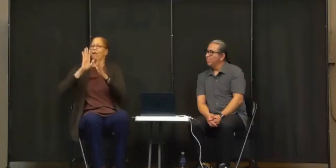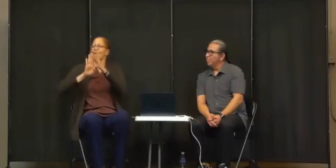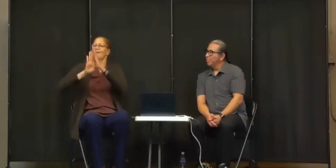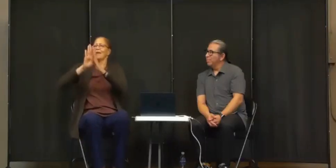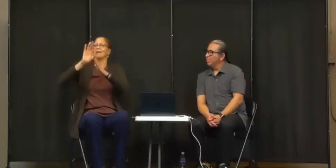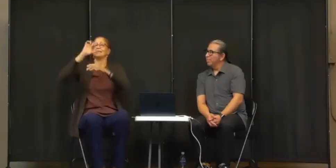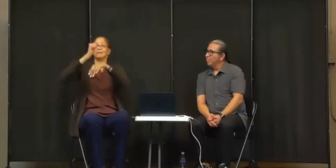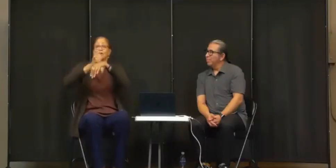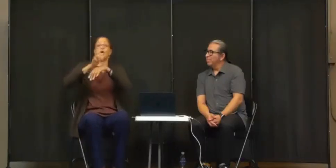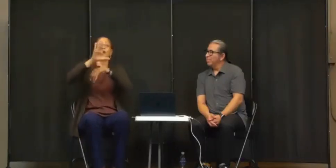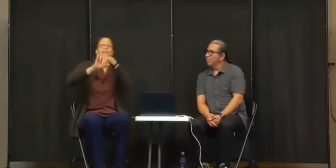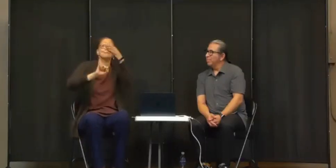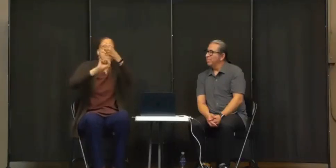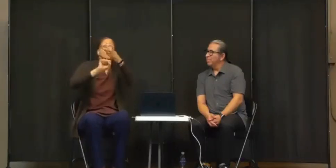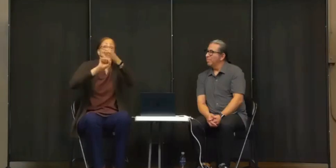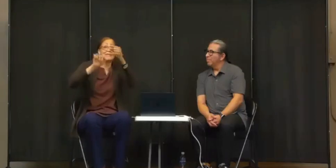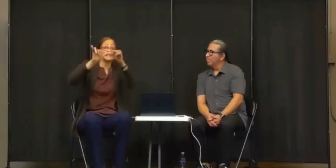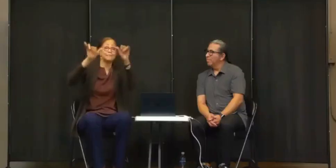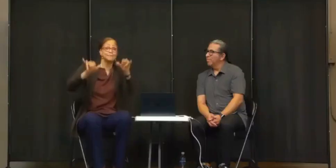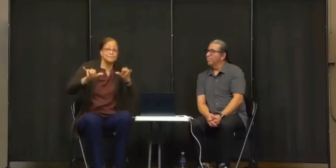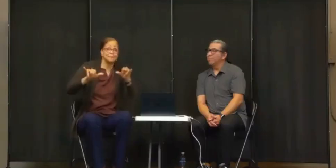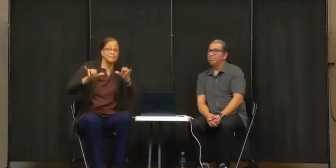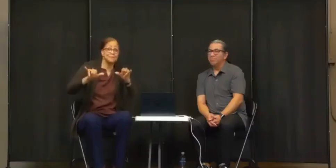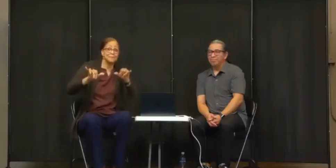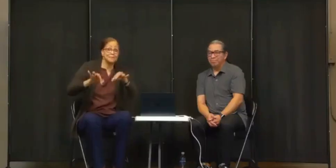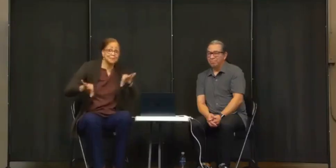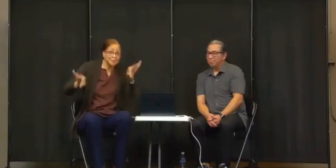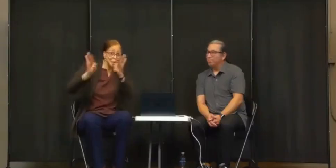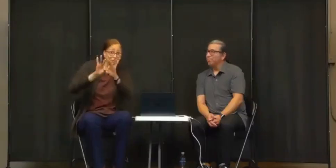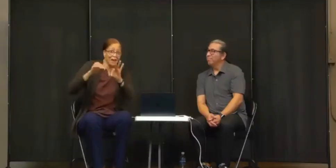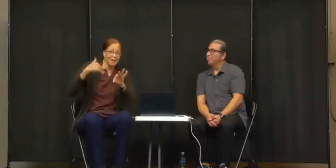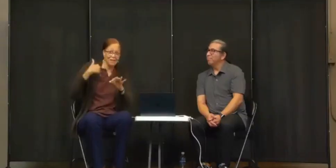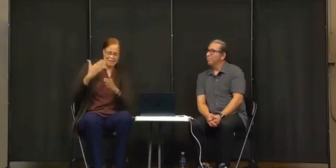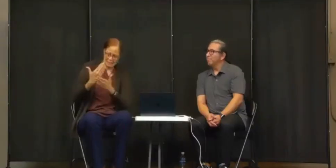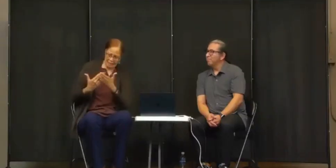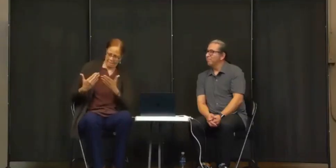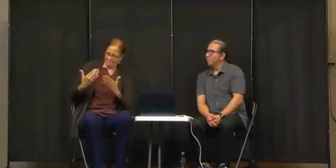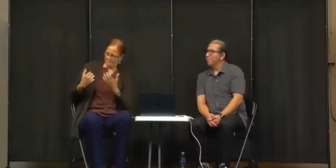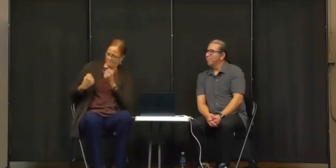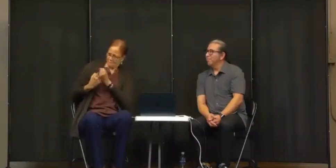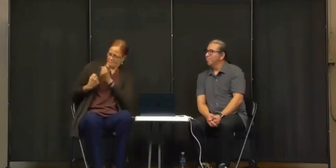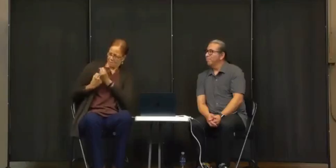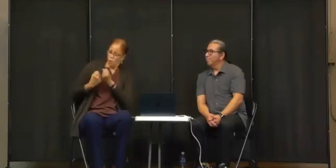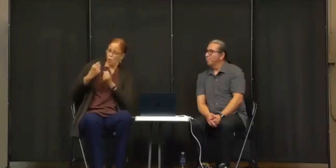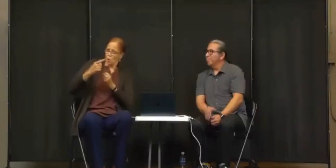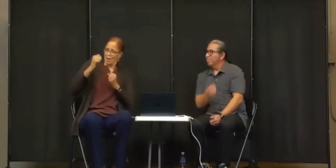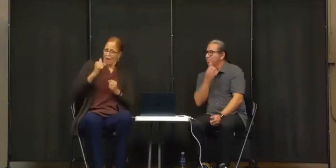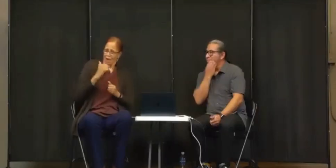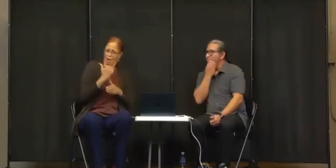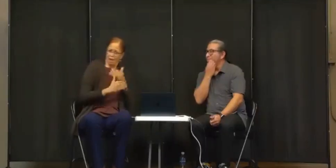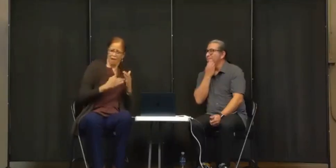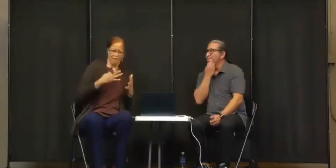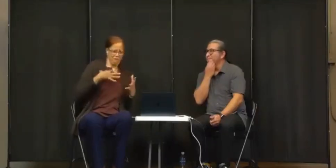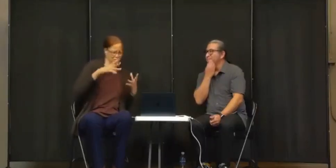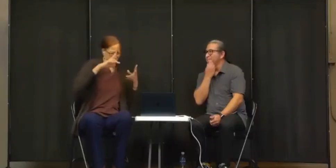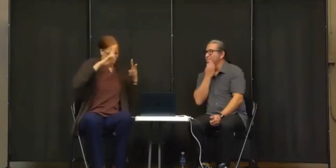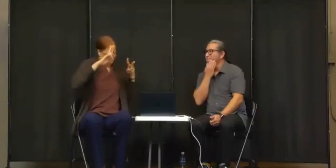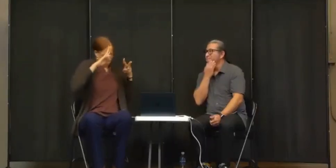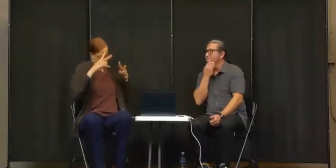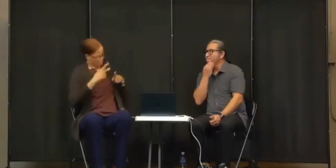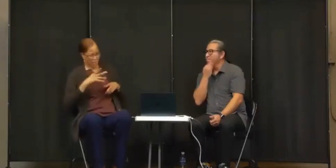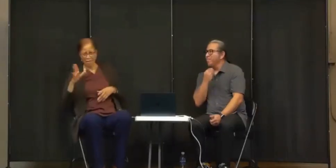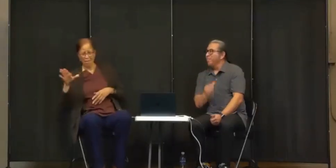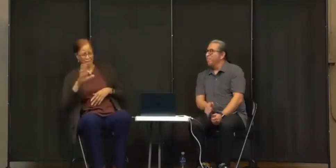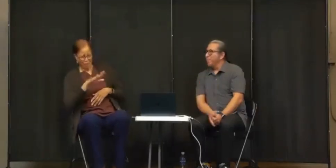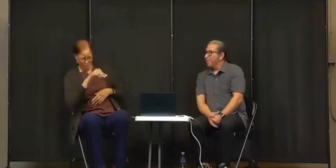As you step forward, and that'll develop and establish your support system. It's important to have that support, so you can